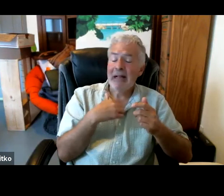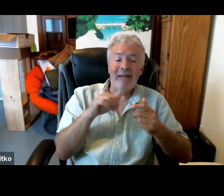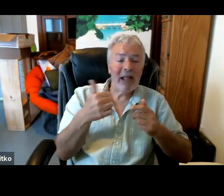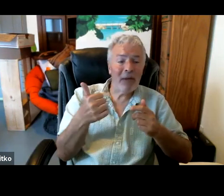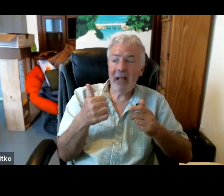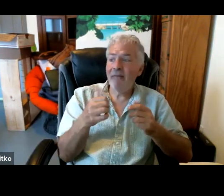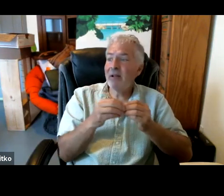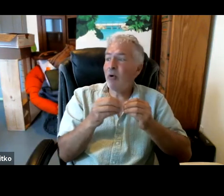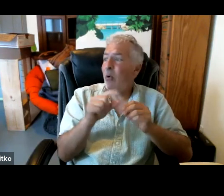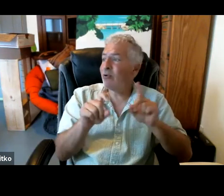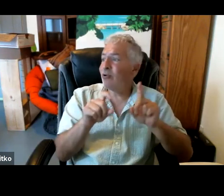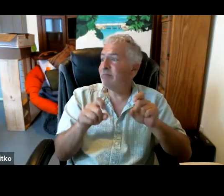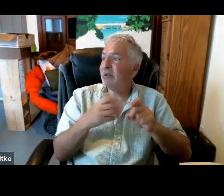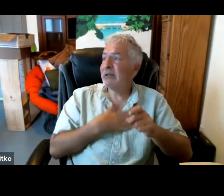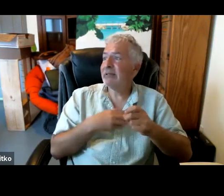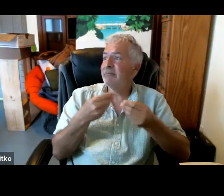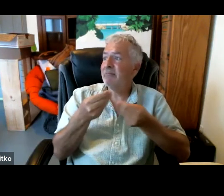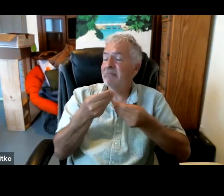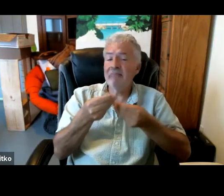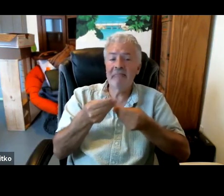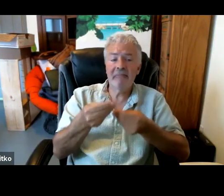We'll Let me take see some more here. questions.